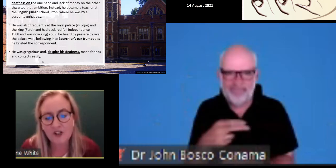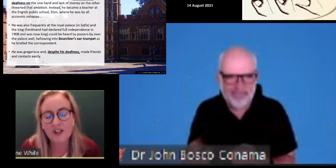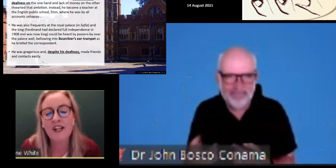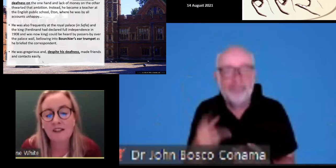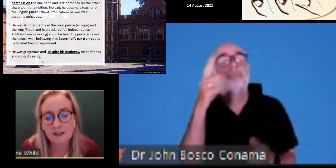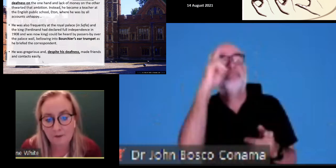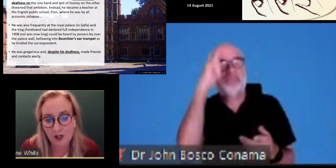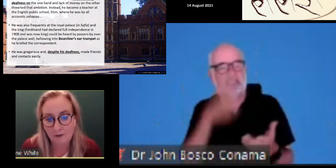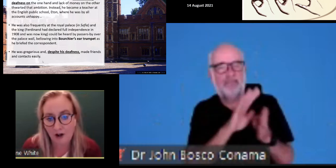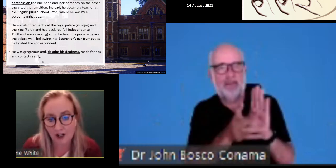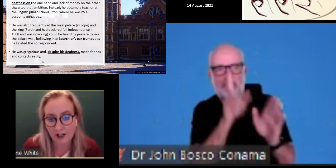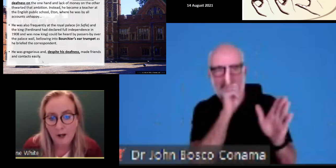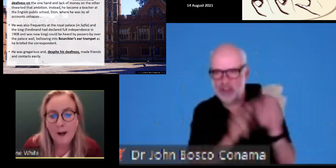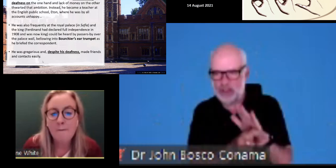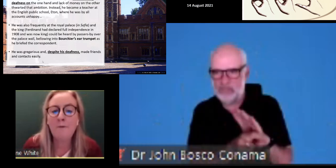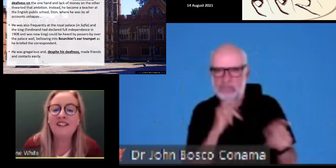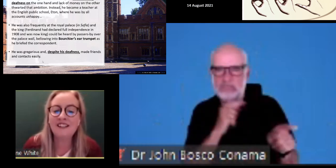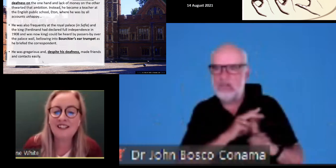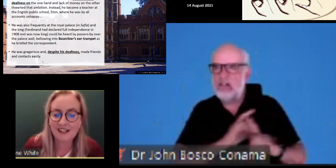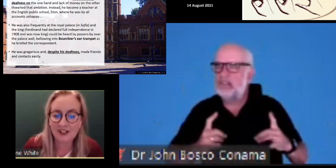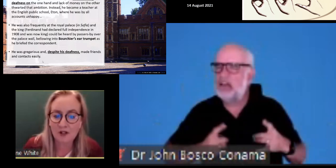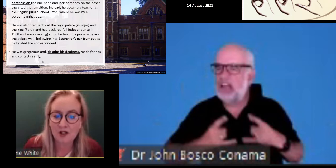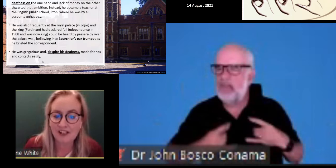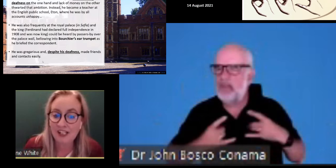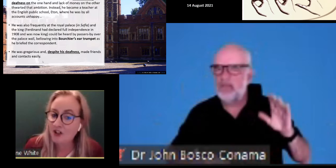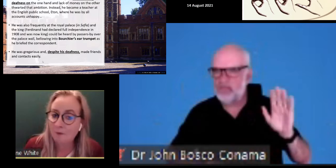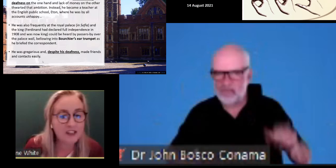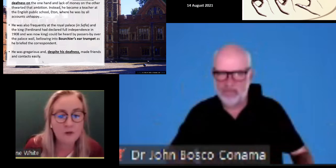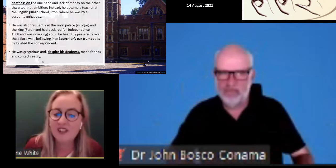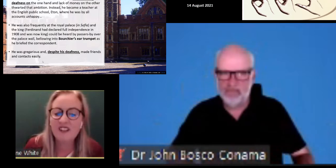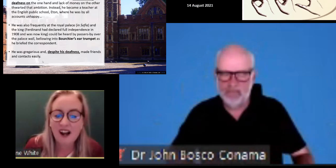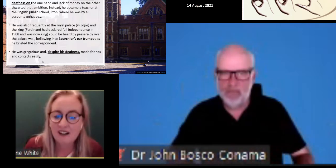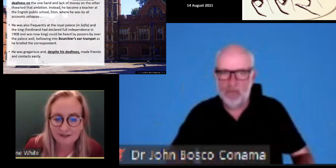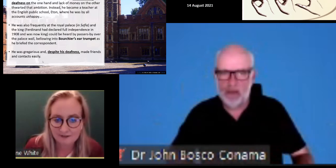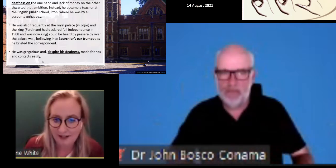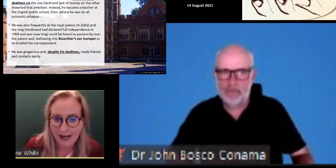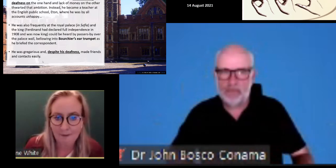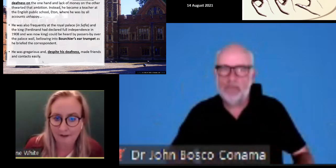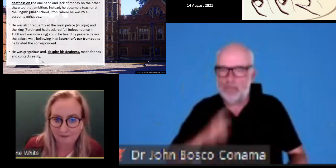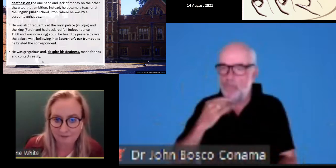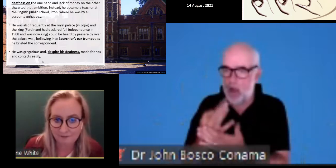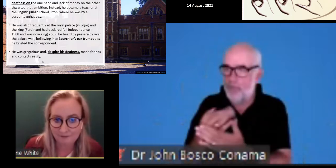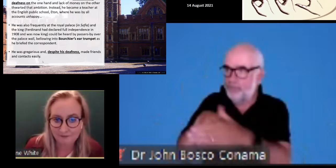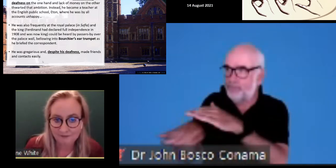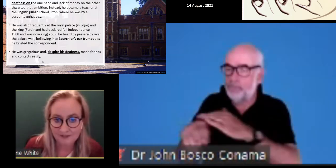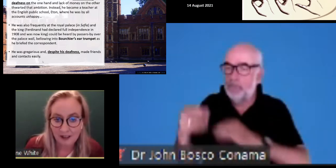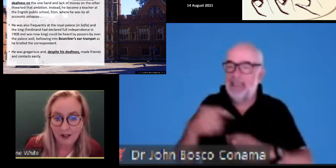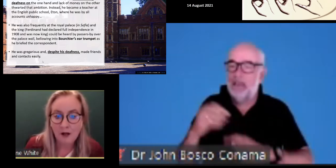could not become a lawyer, but decided to become a teacher, but he was not happy.